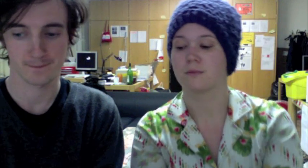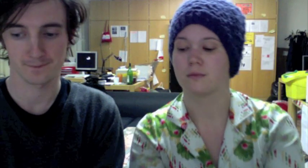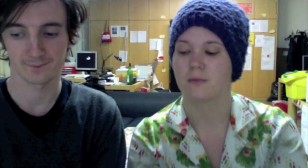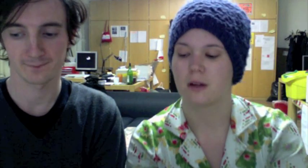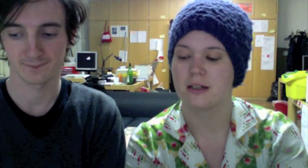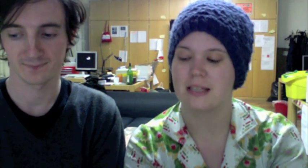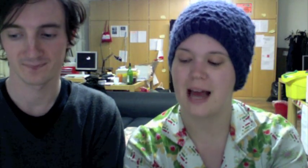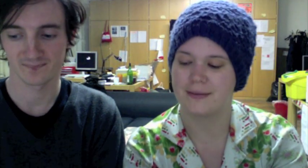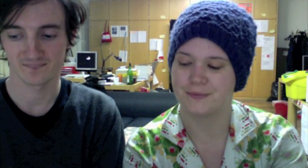Then,